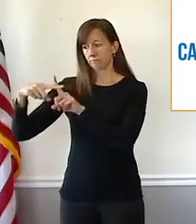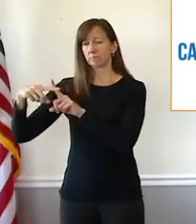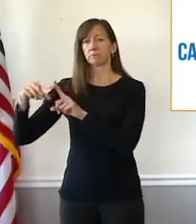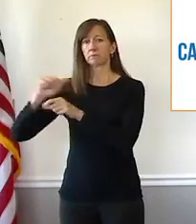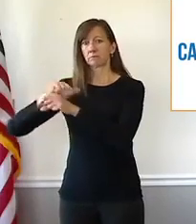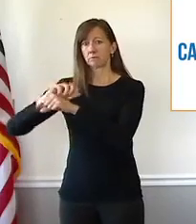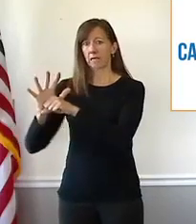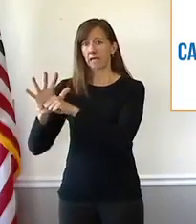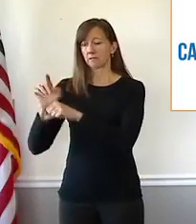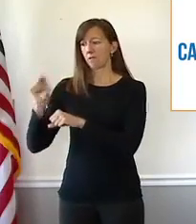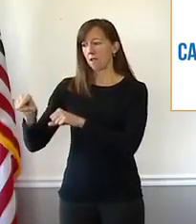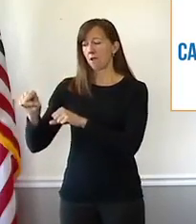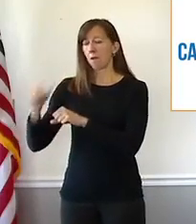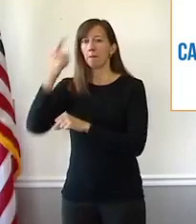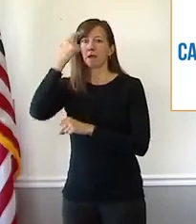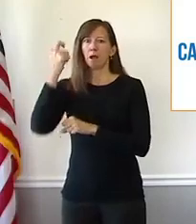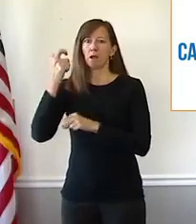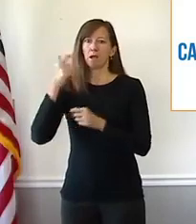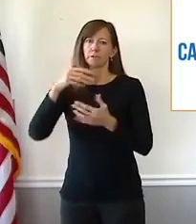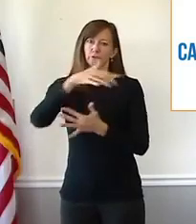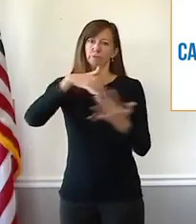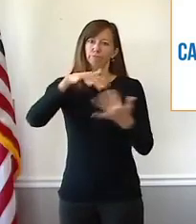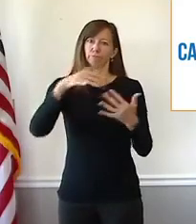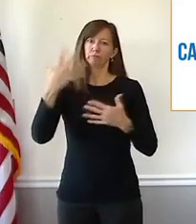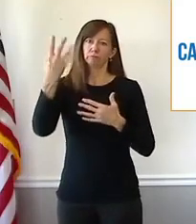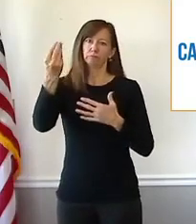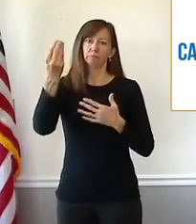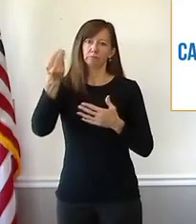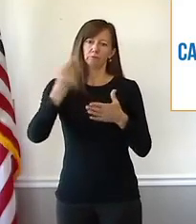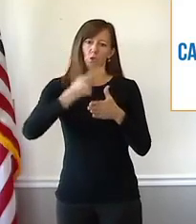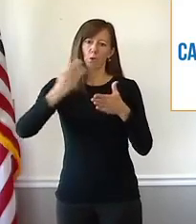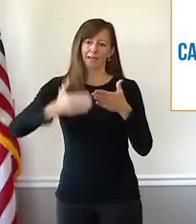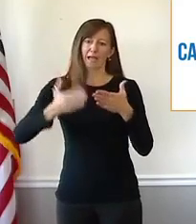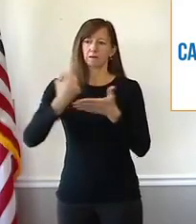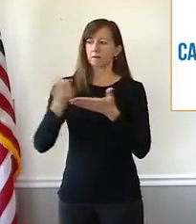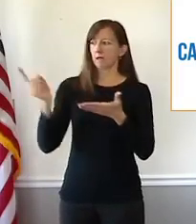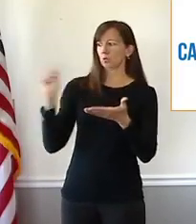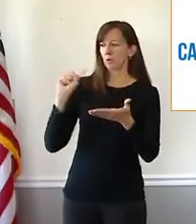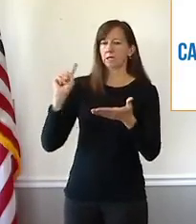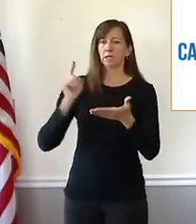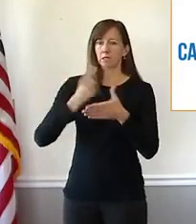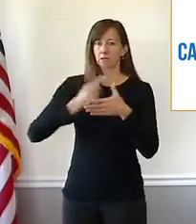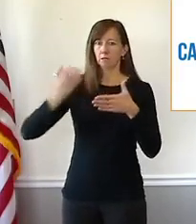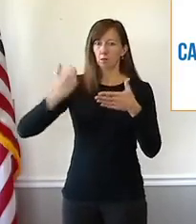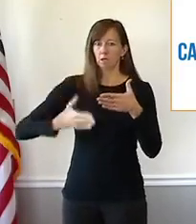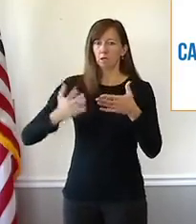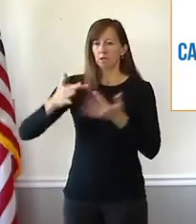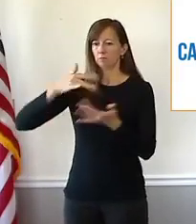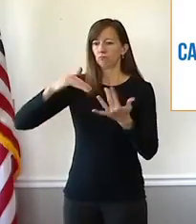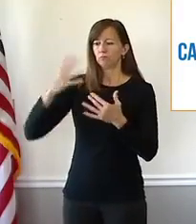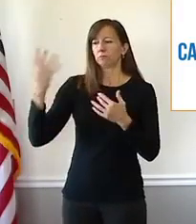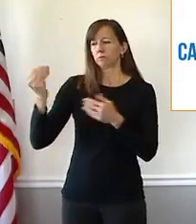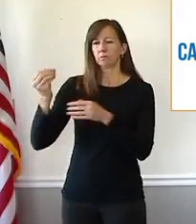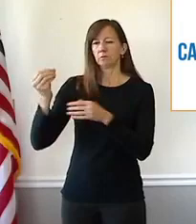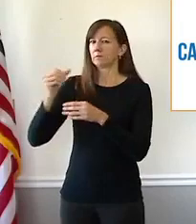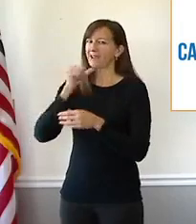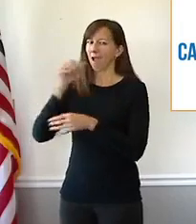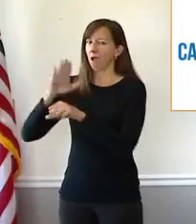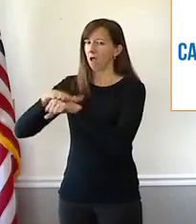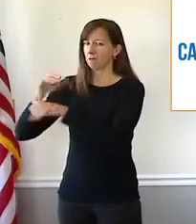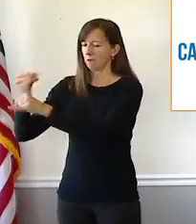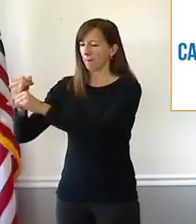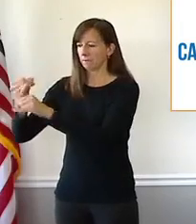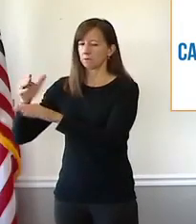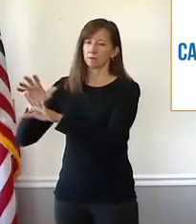gathering last weekend. Those numbers are not yet in the county dashboard, which I'll get to in a moment. 12